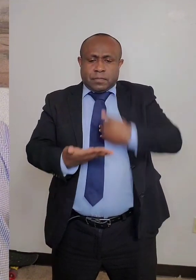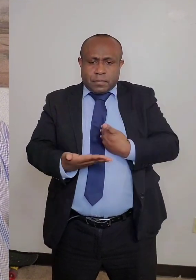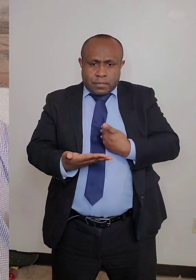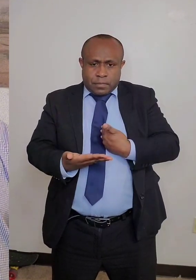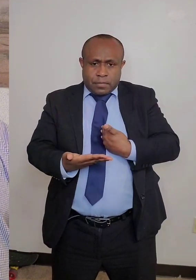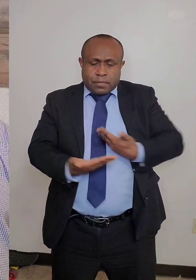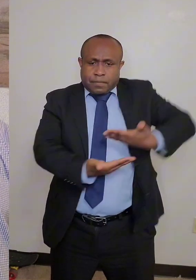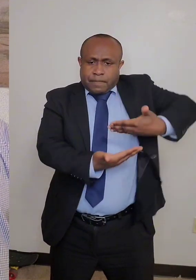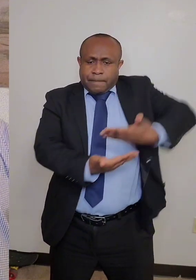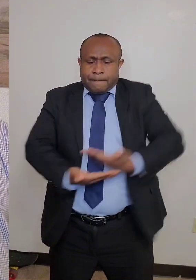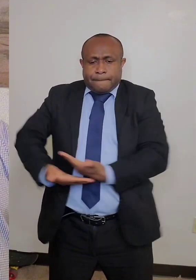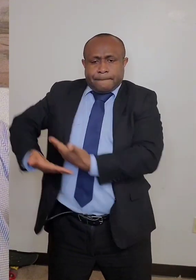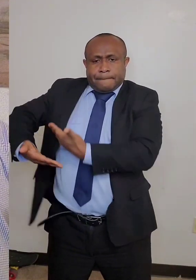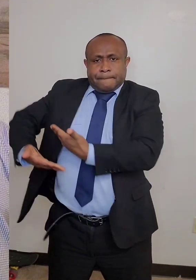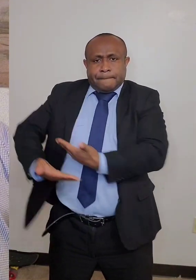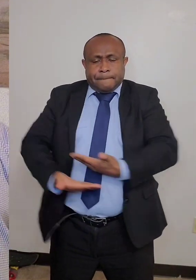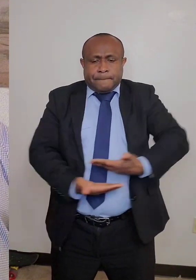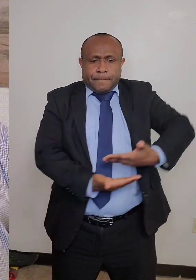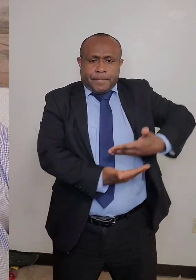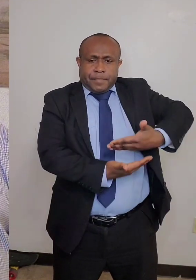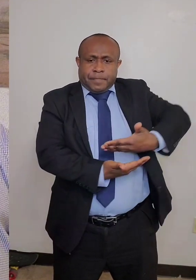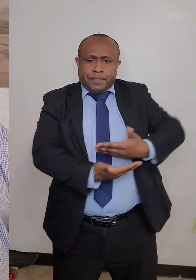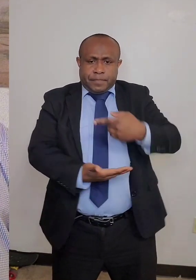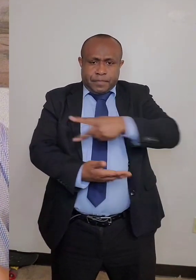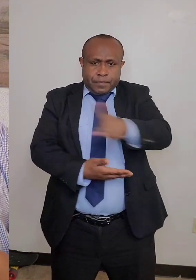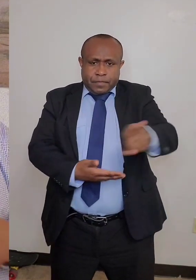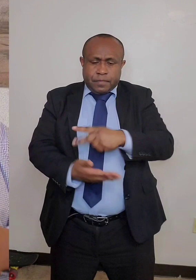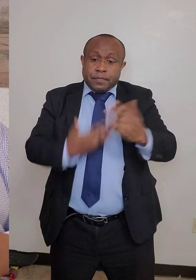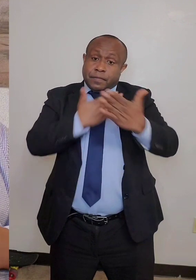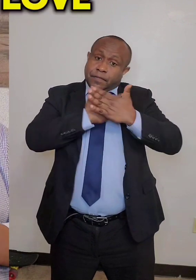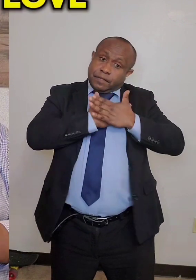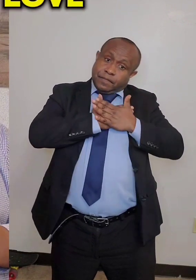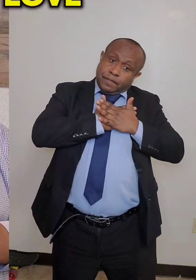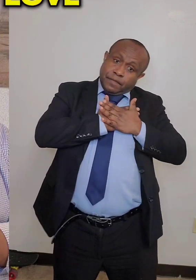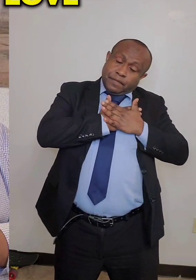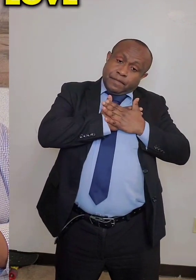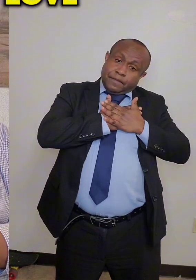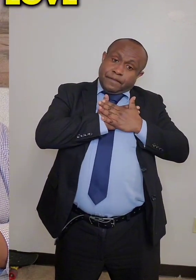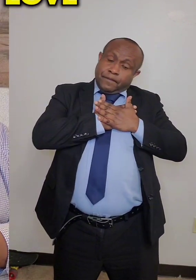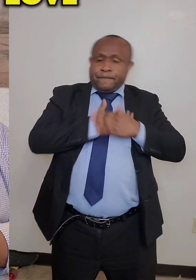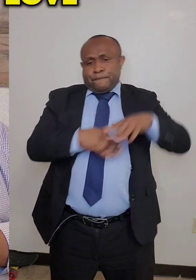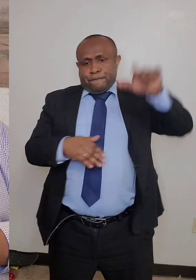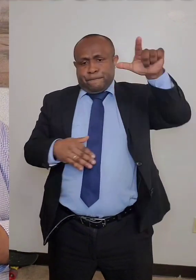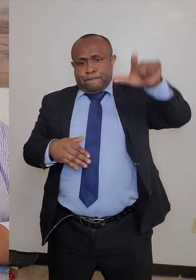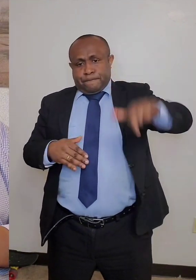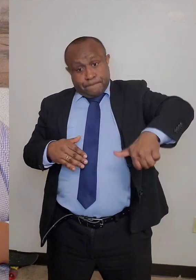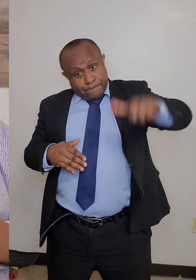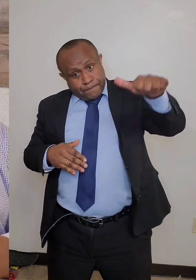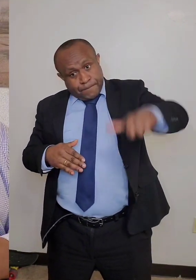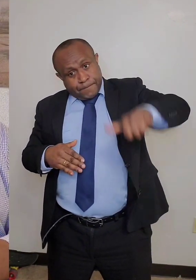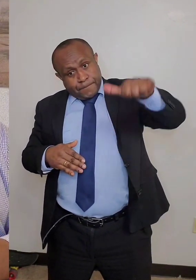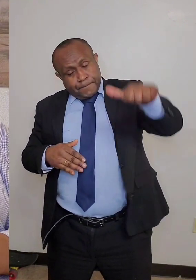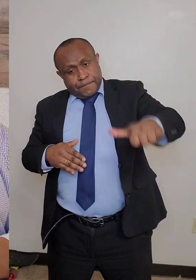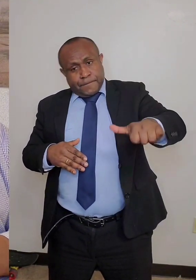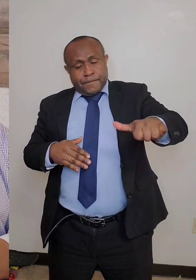in helpless babe, this gift of love